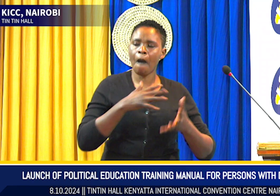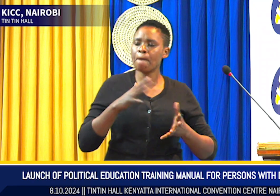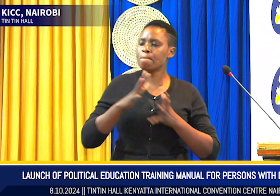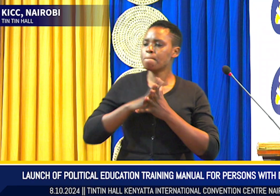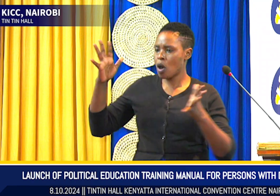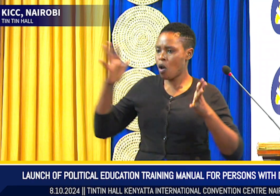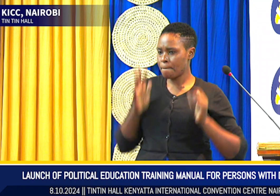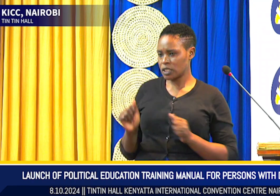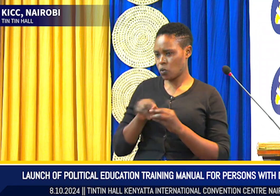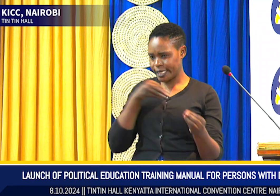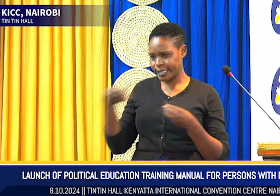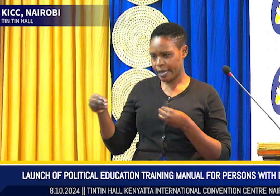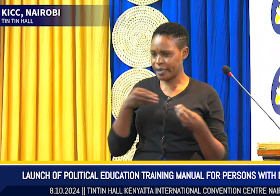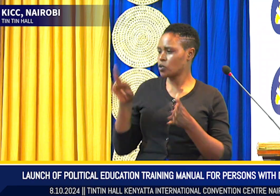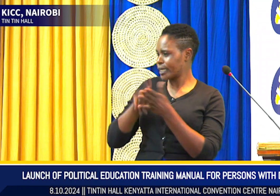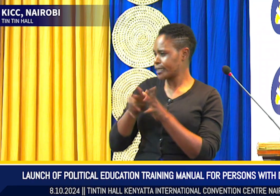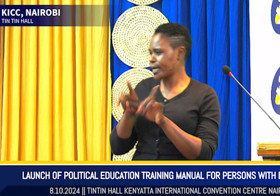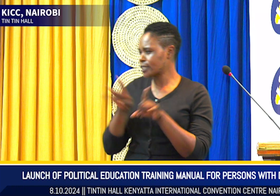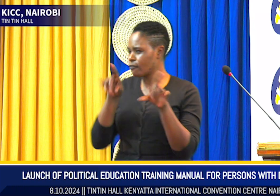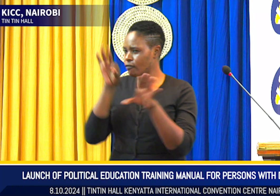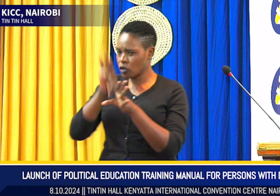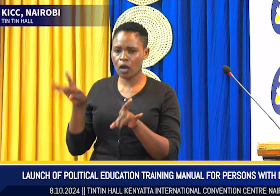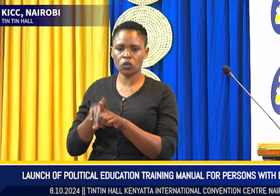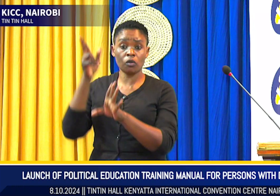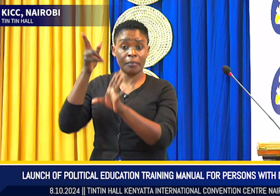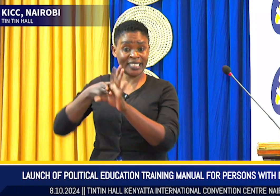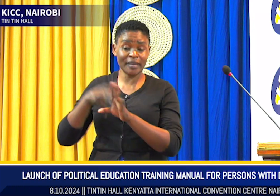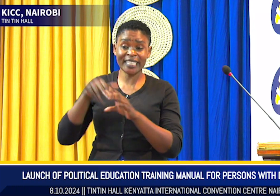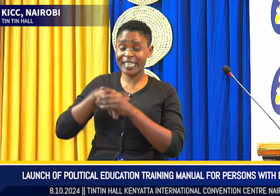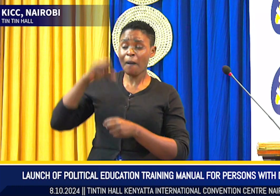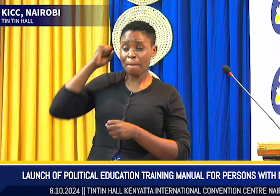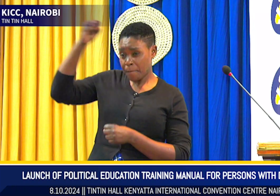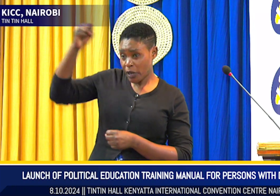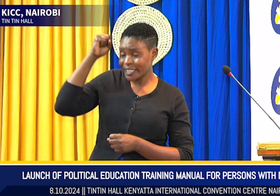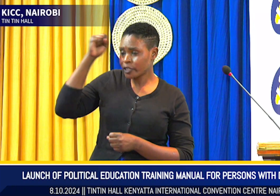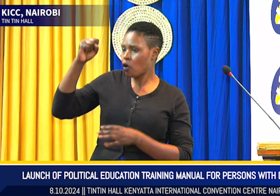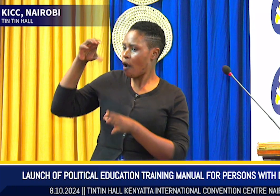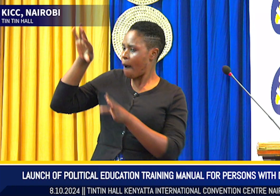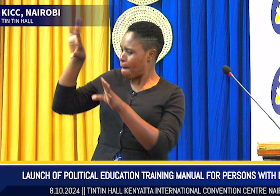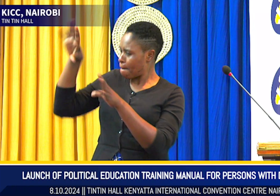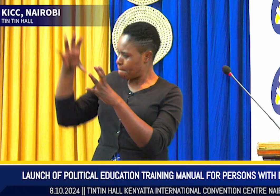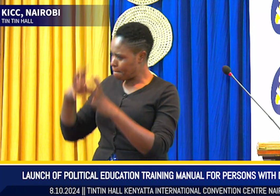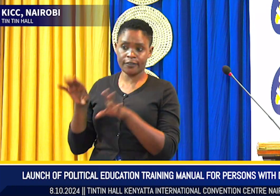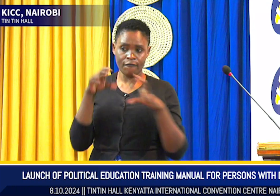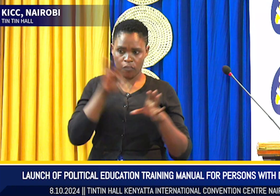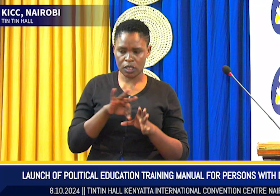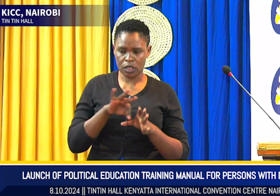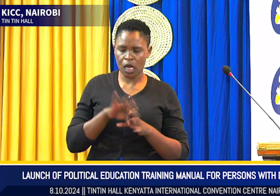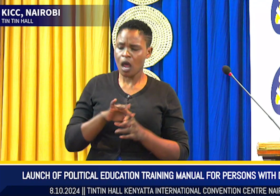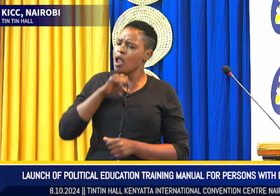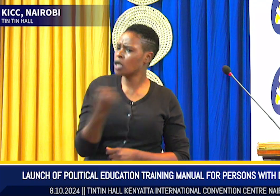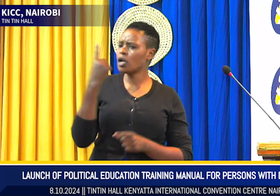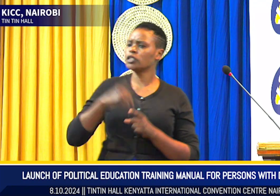be indicated and we'll be able to bring persons with disability to participate in political